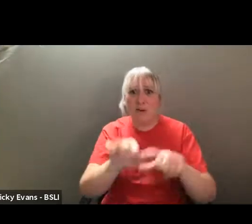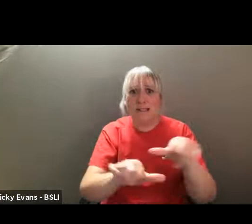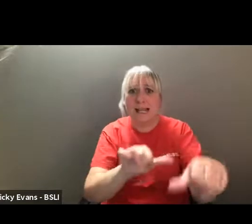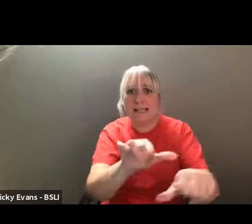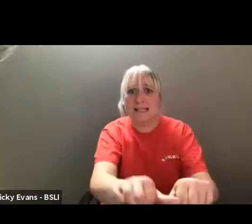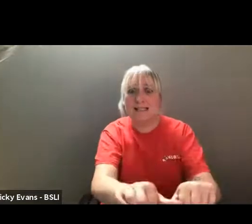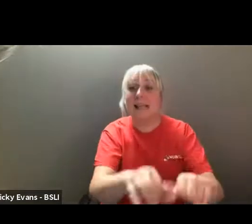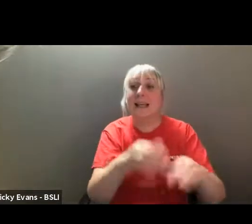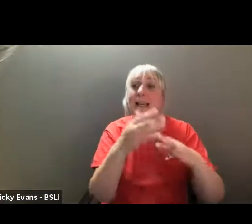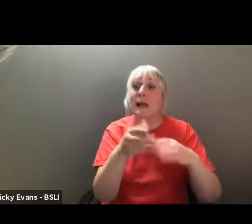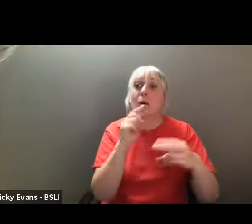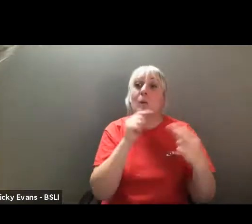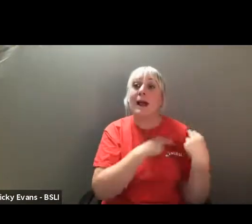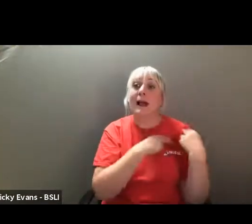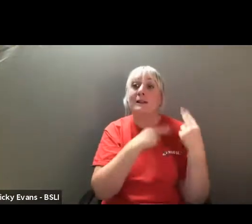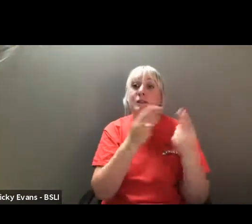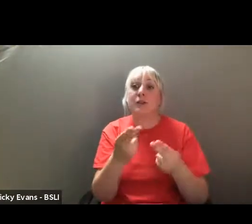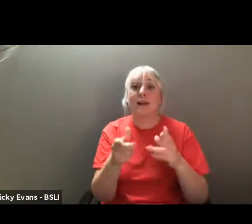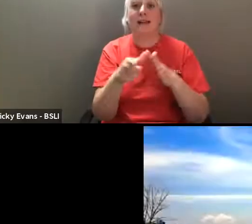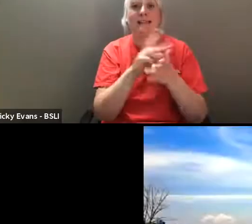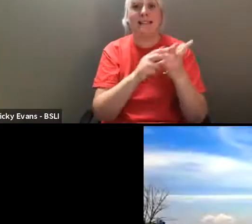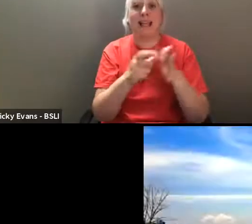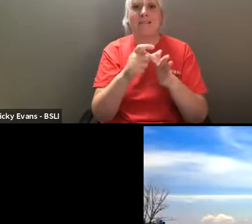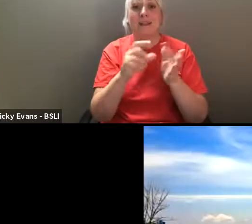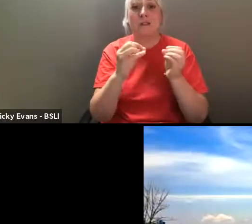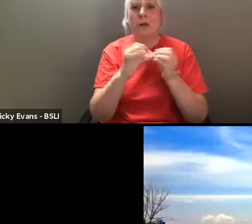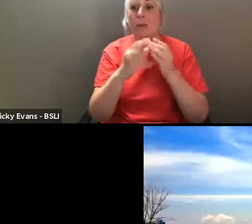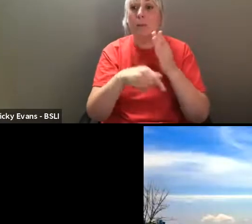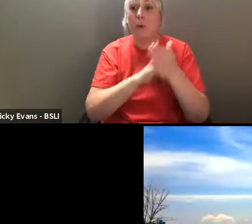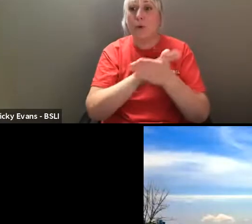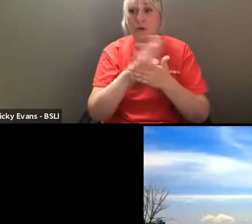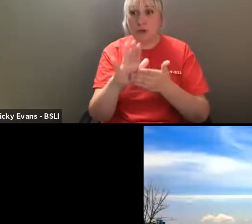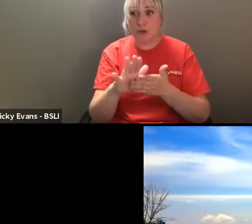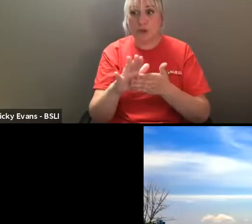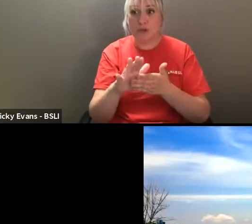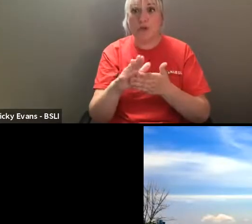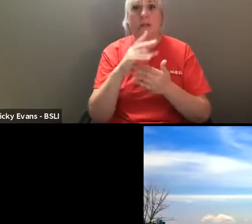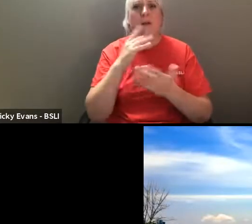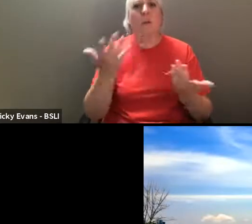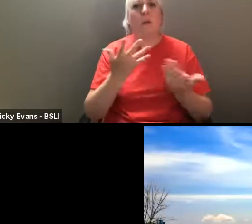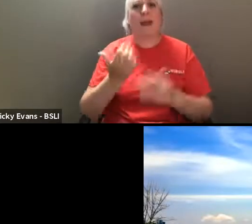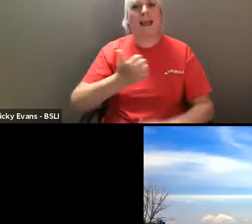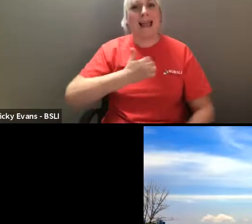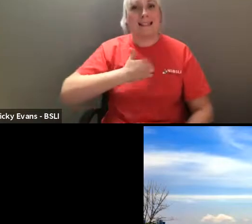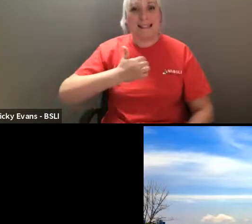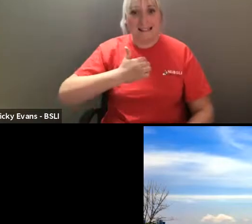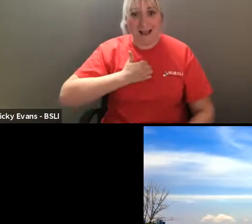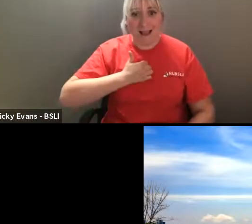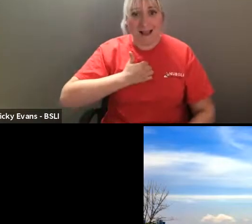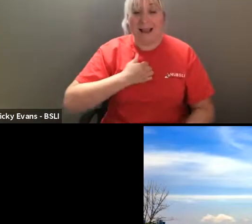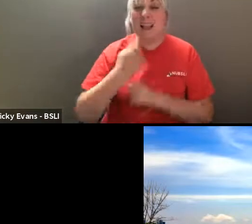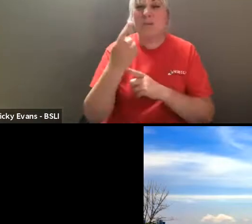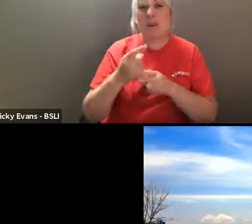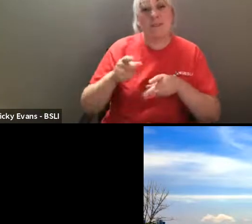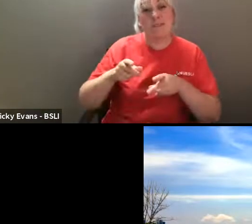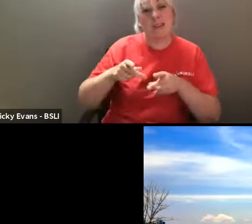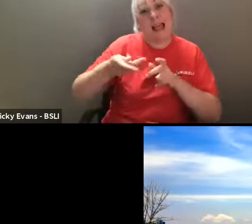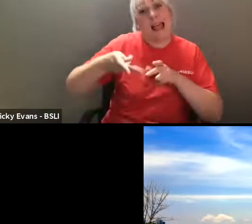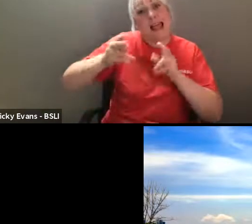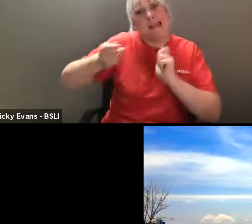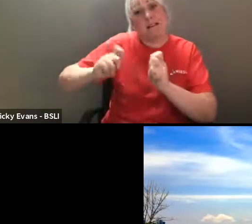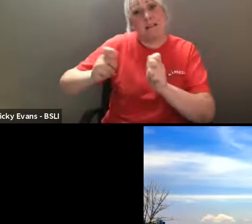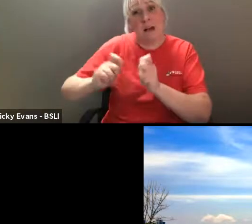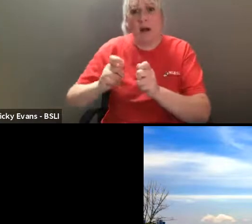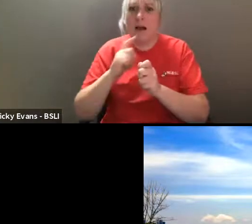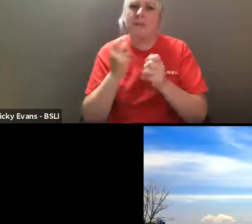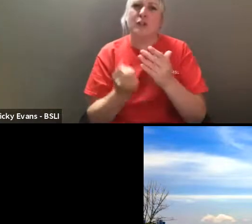over to David Bush over in Canada. And David's the editor of Spring Magazine, and